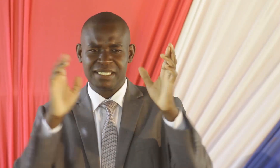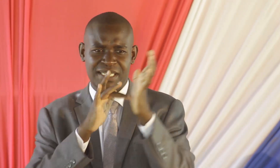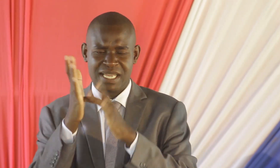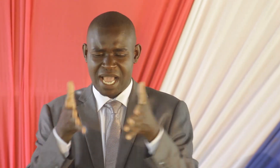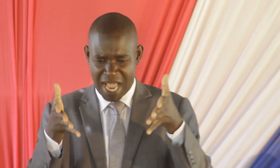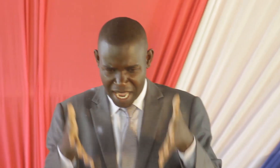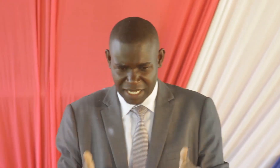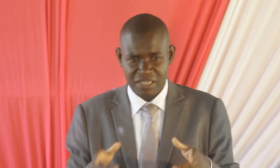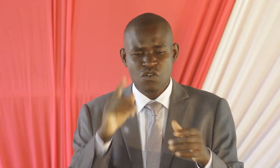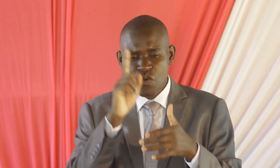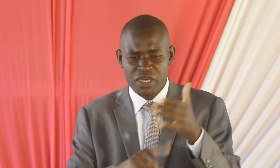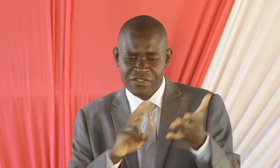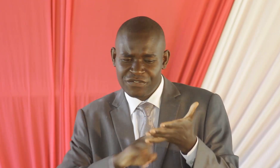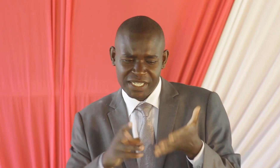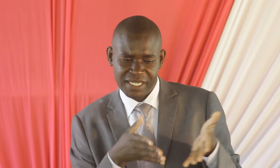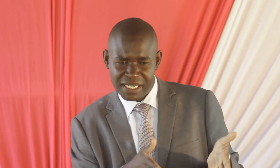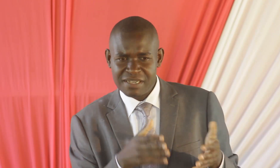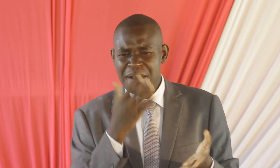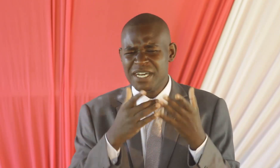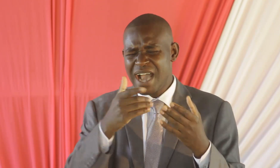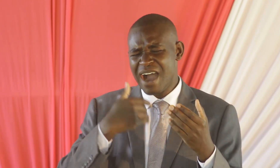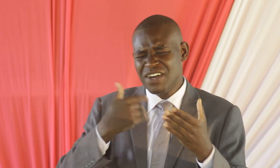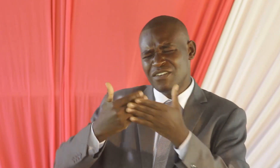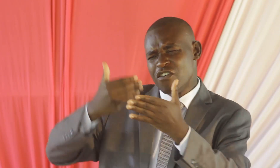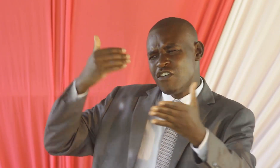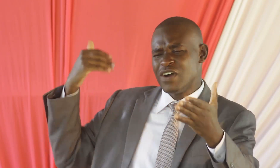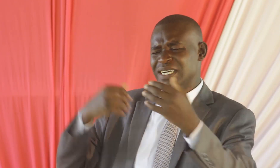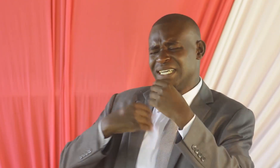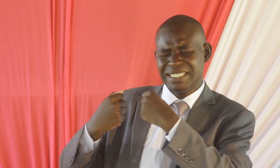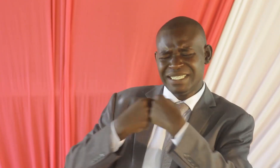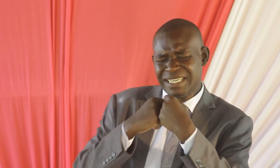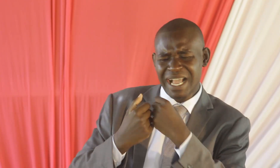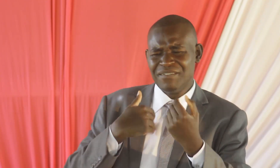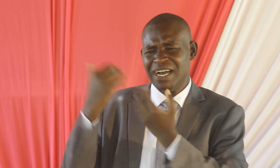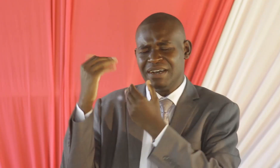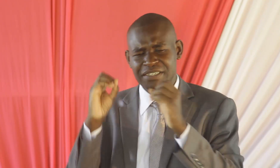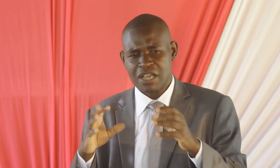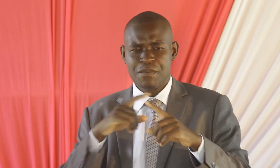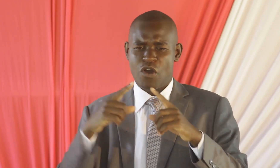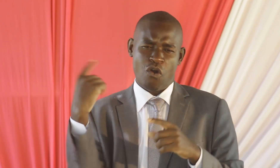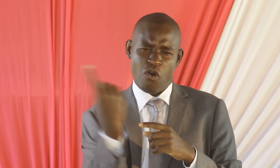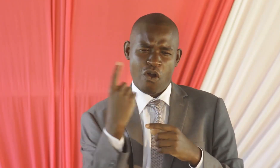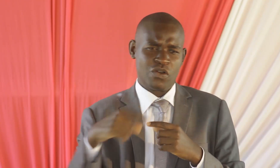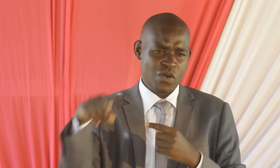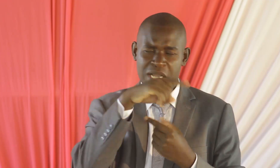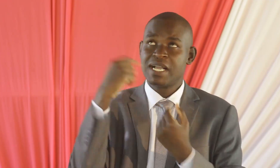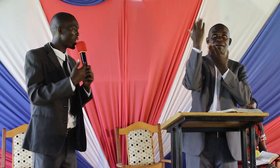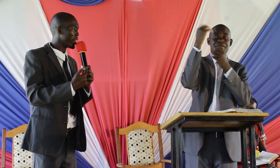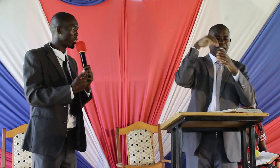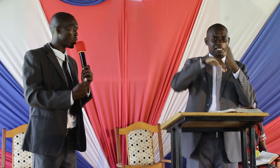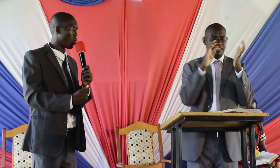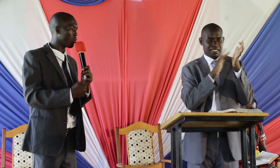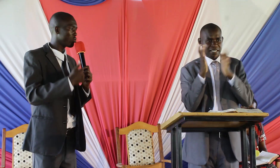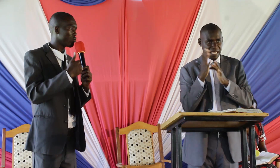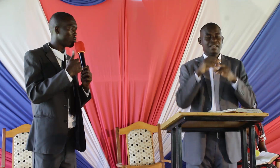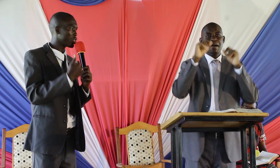let the day find us very ready. Not because we have been having a